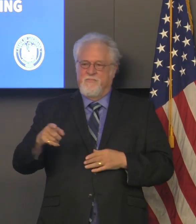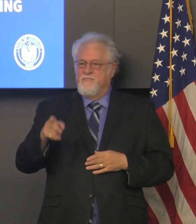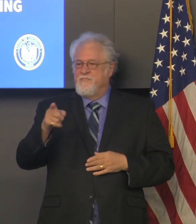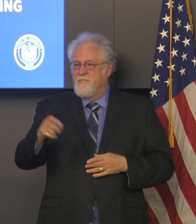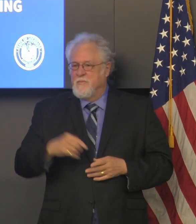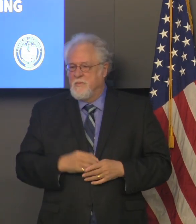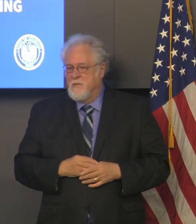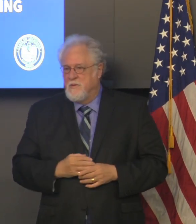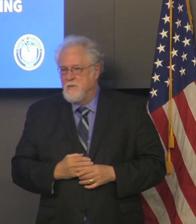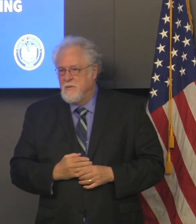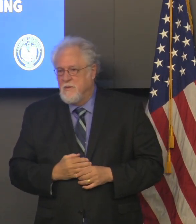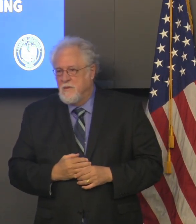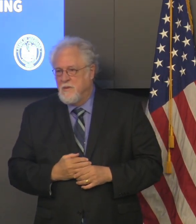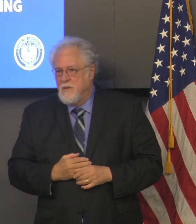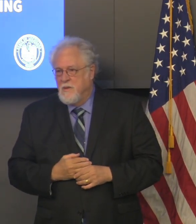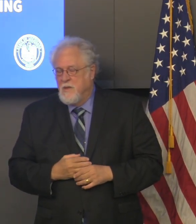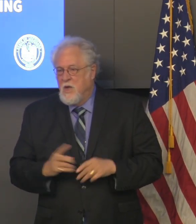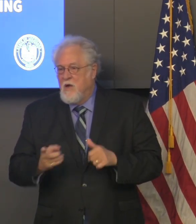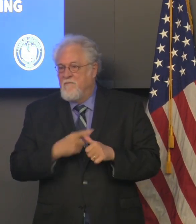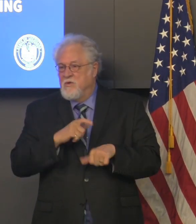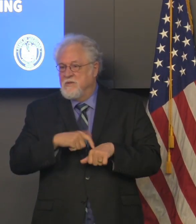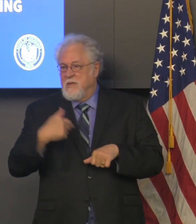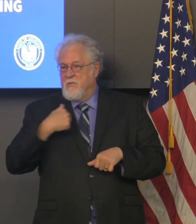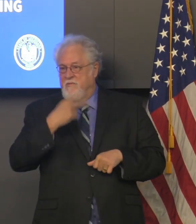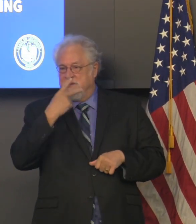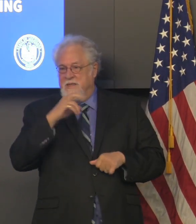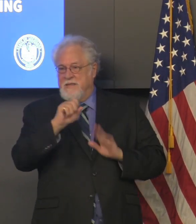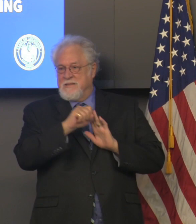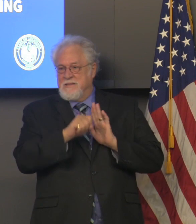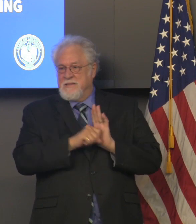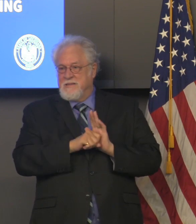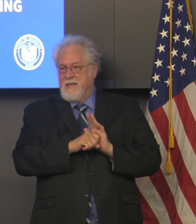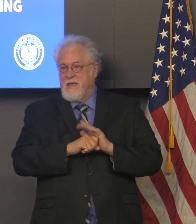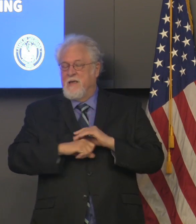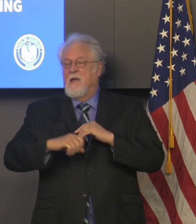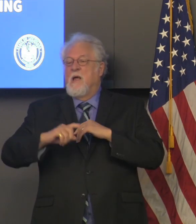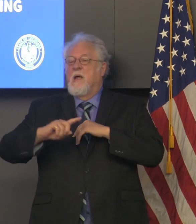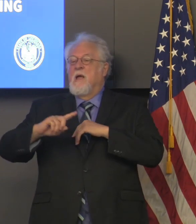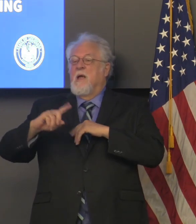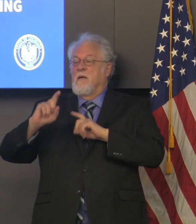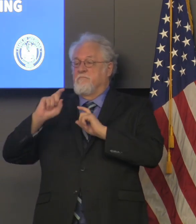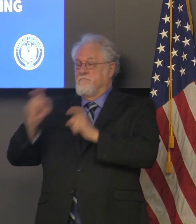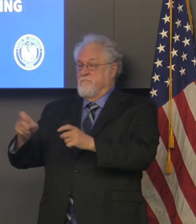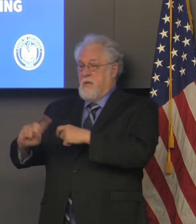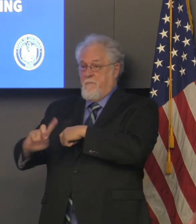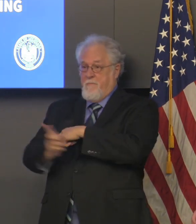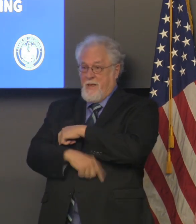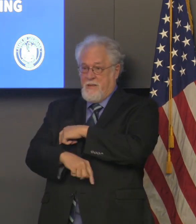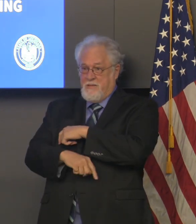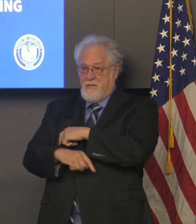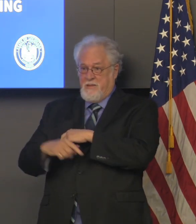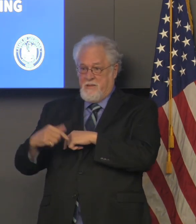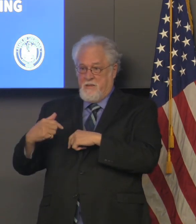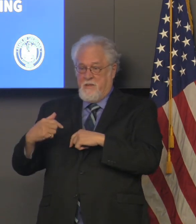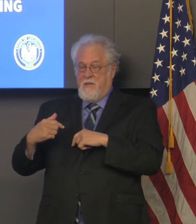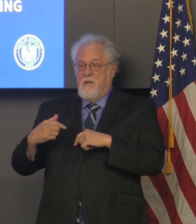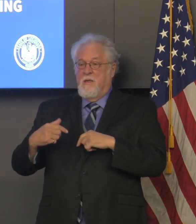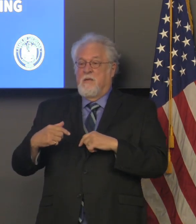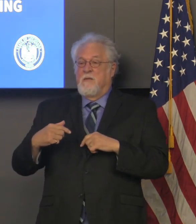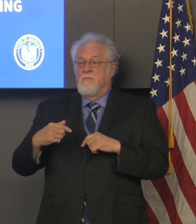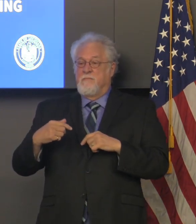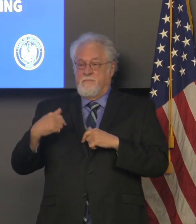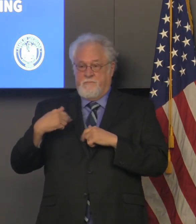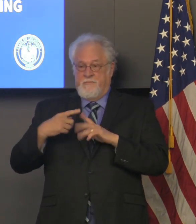sir. This is really the first time that we've seen the state issue penalties to businesses since this fight against the virus